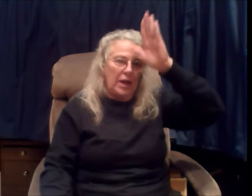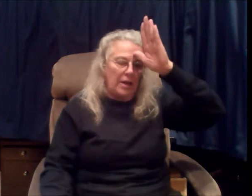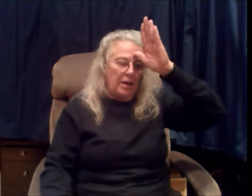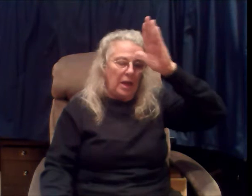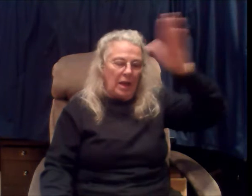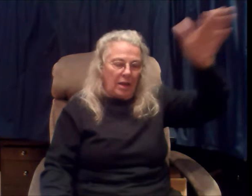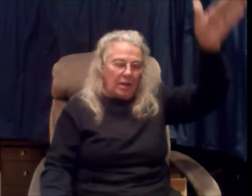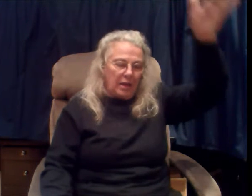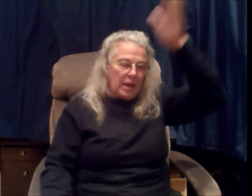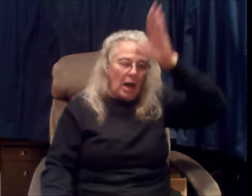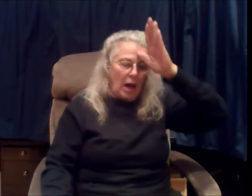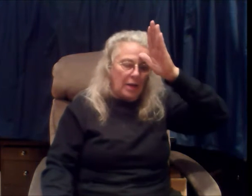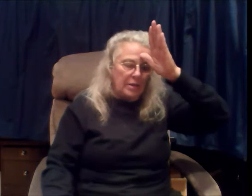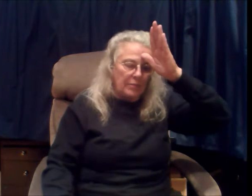forehead. God.